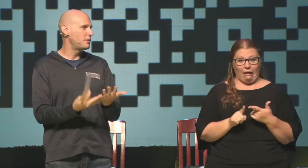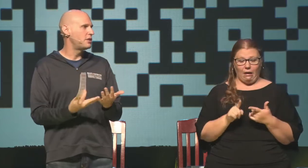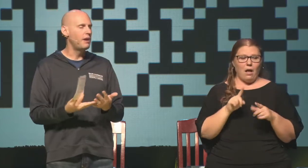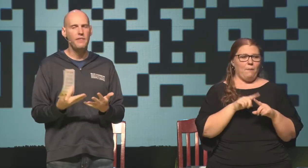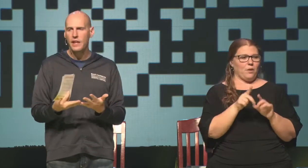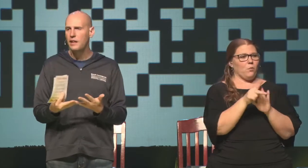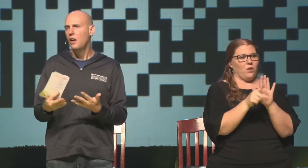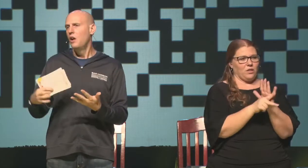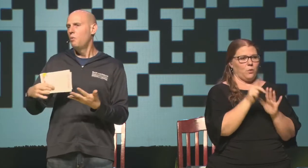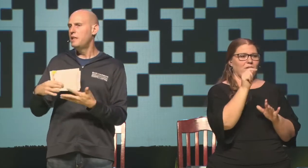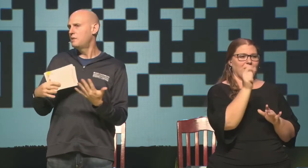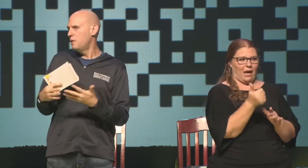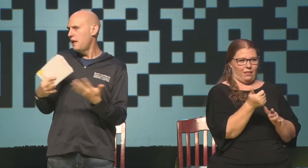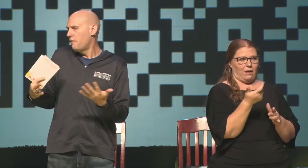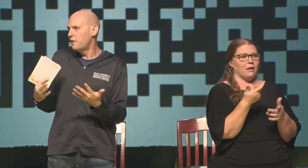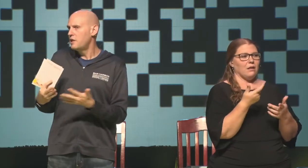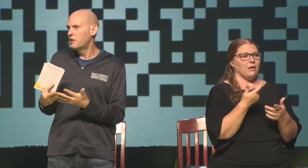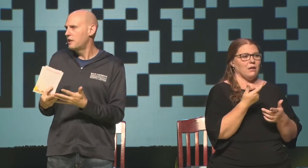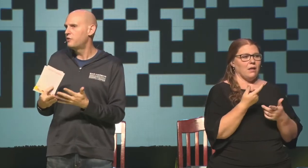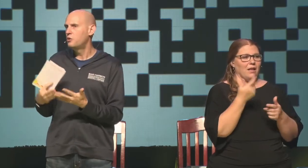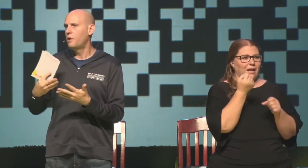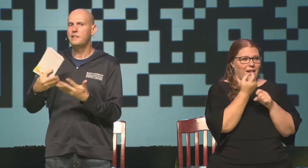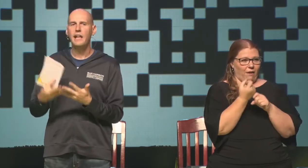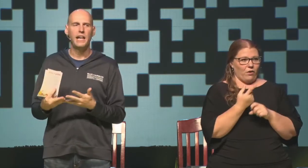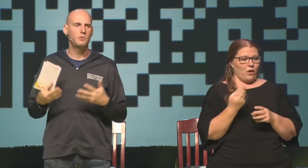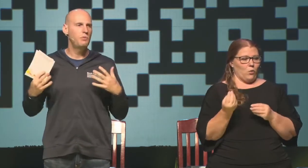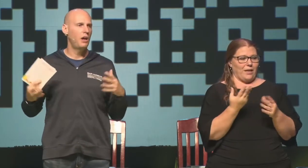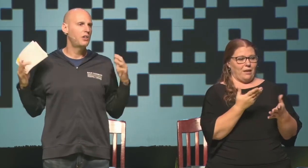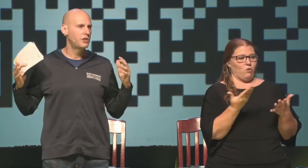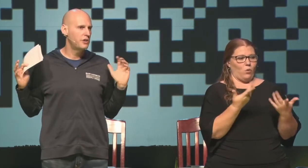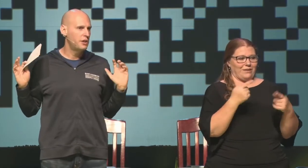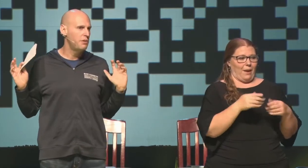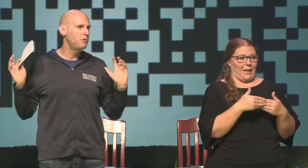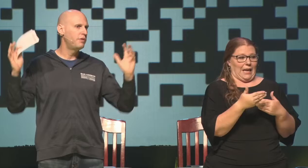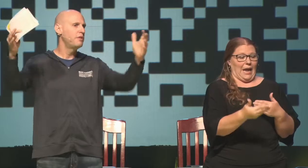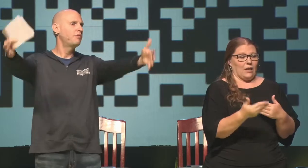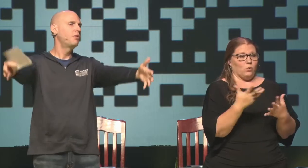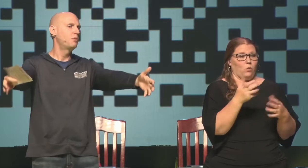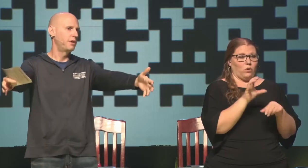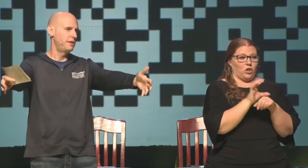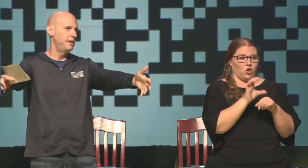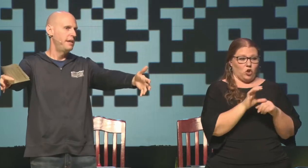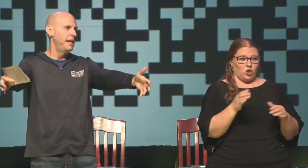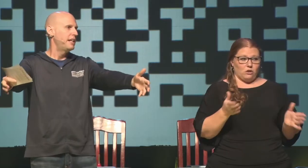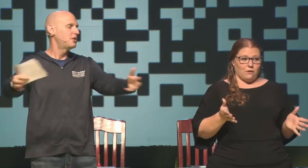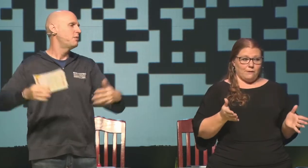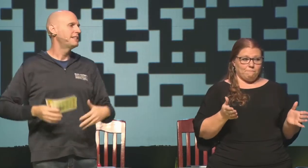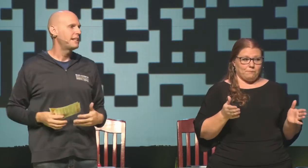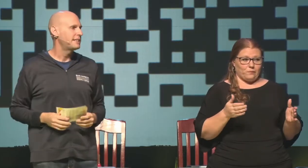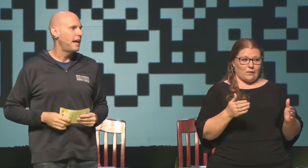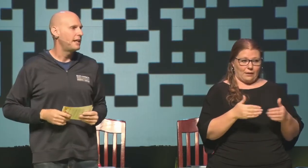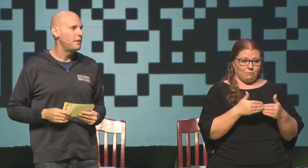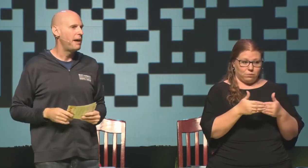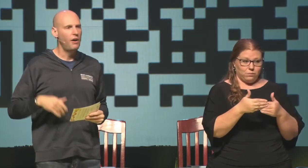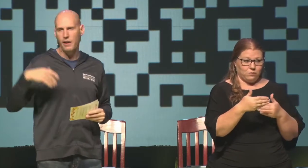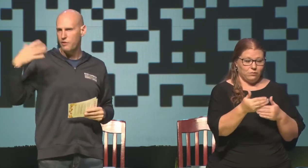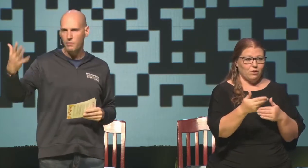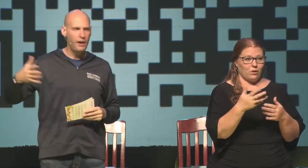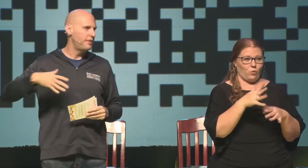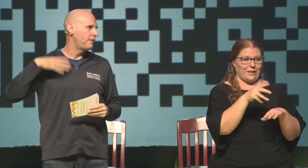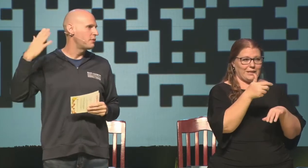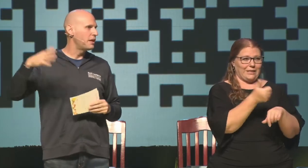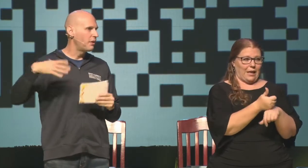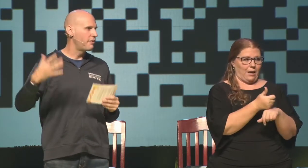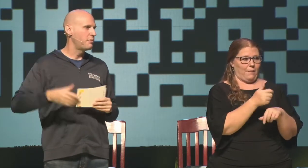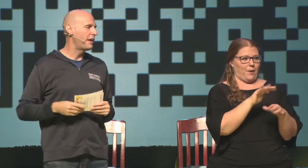that's what we do. And then we every year give to what's next. We want our church to be moving forward. And so we set aside an amount every